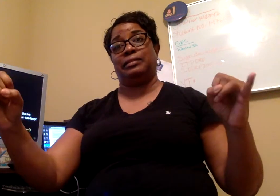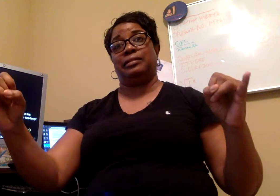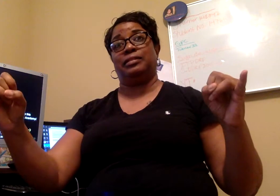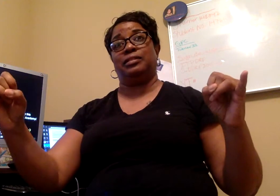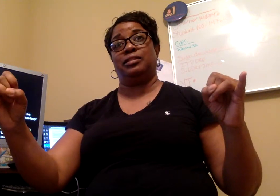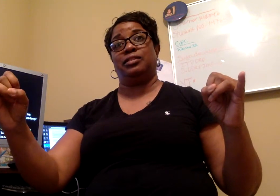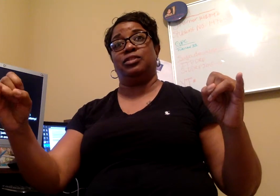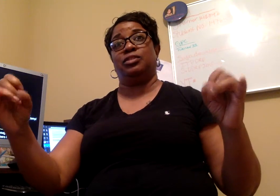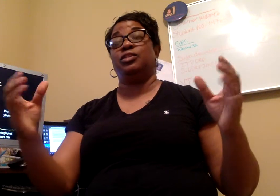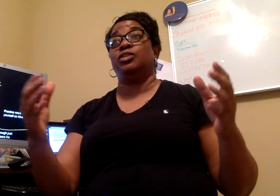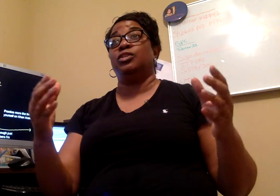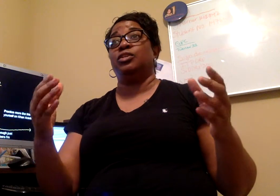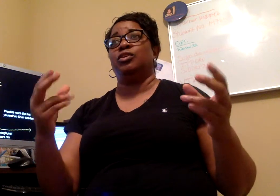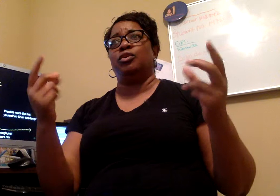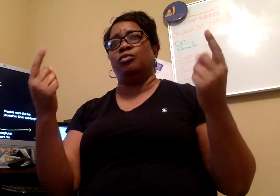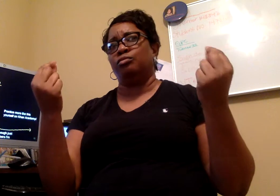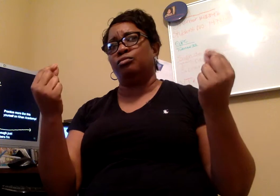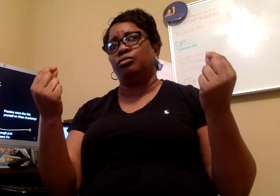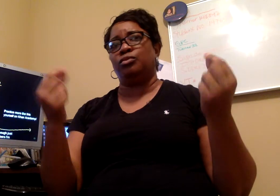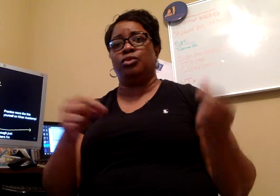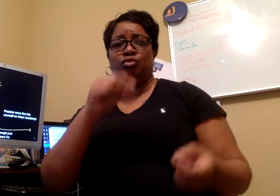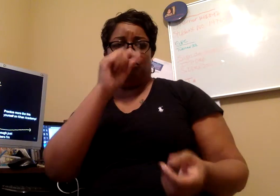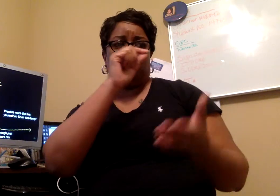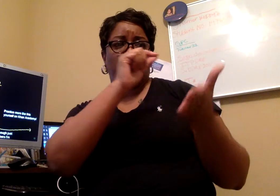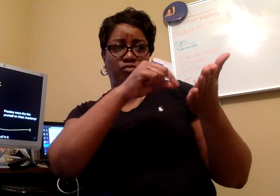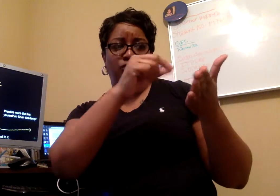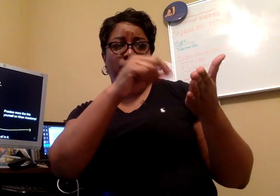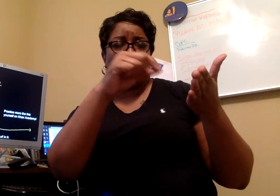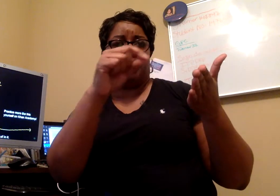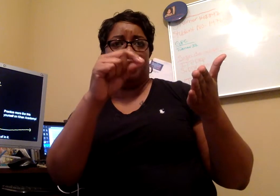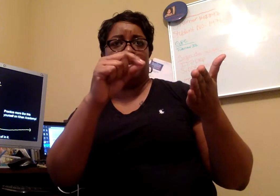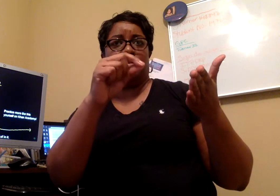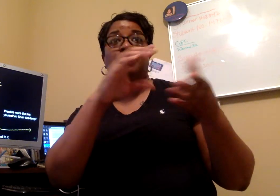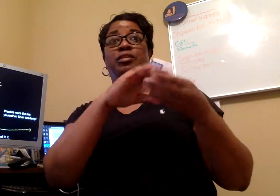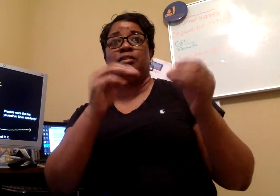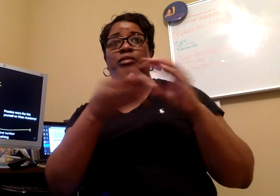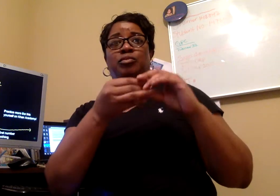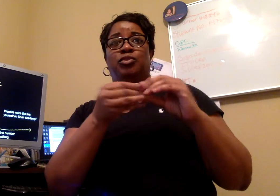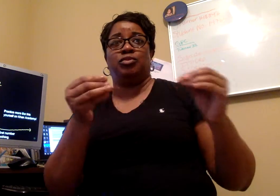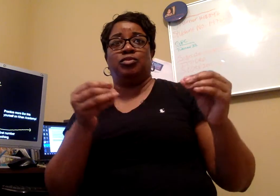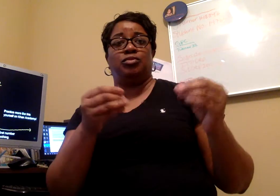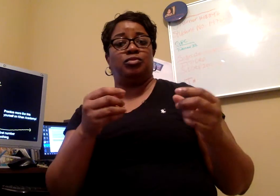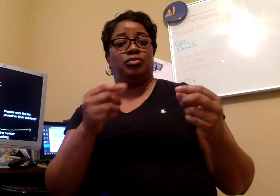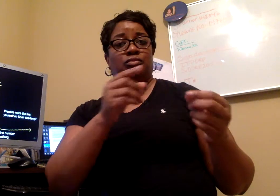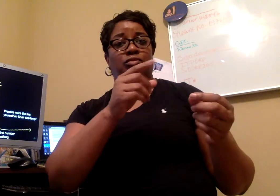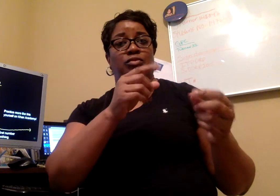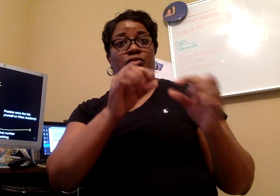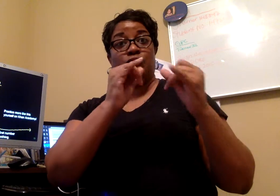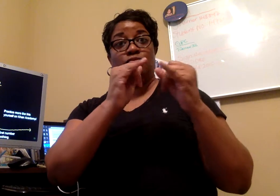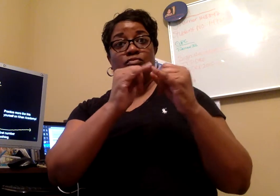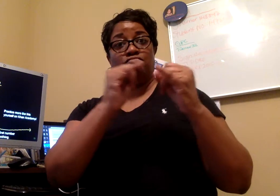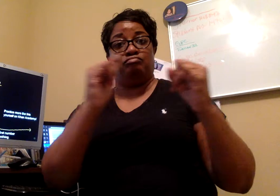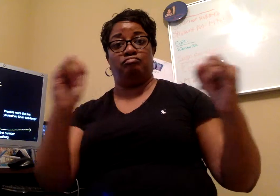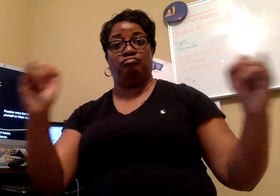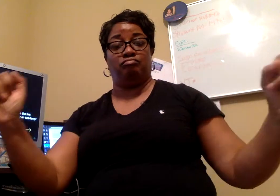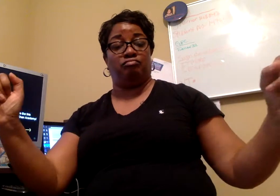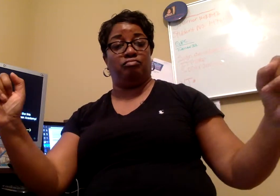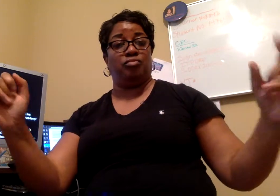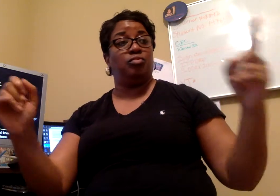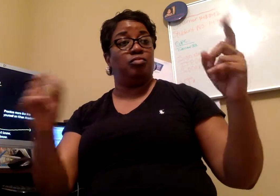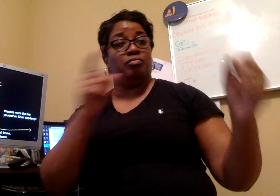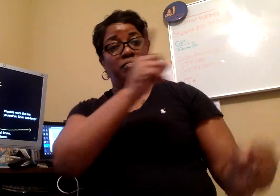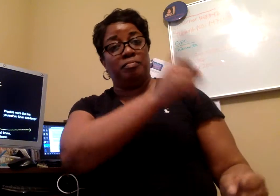all the numbers in order, and I go high enough just so all the numbers I'm using are kind of in it. So you know the first number is 0, which is nothing. Maybe